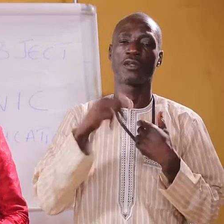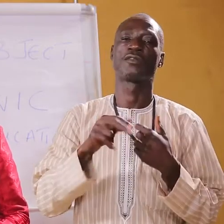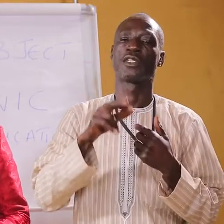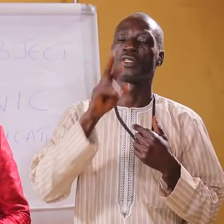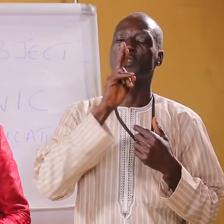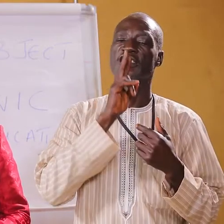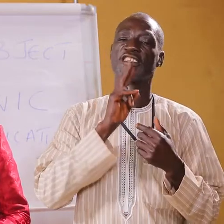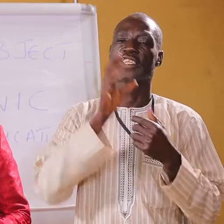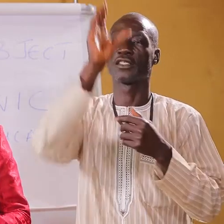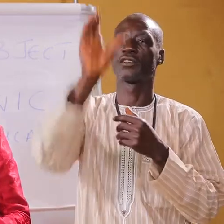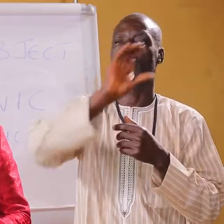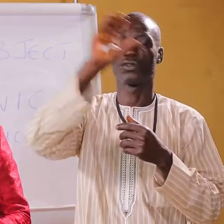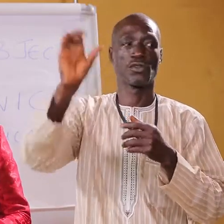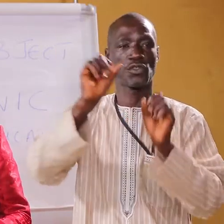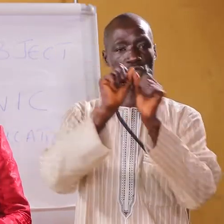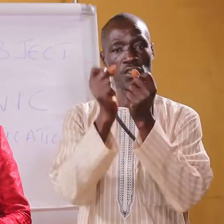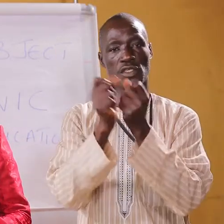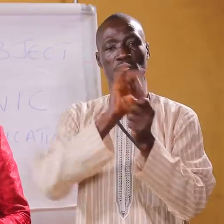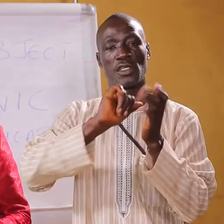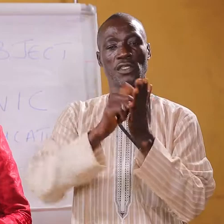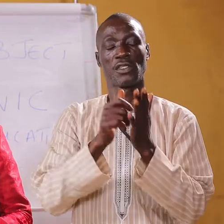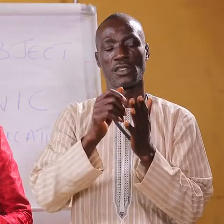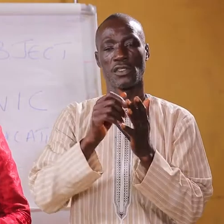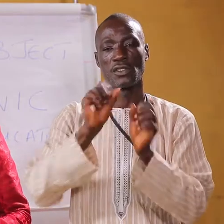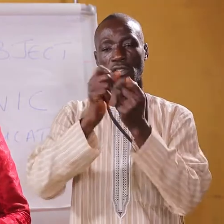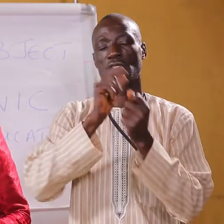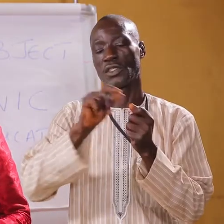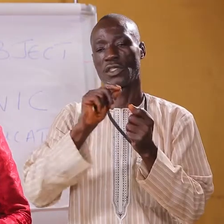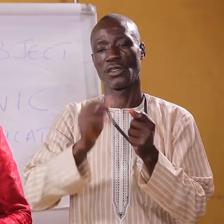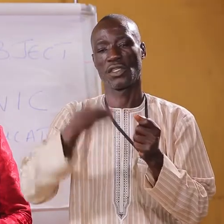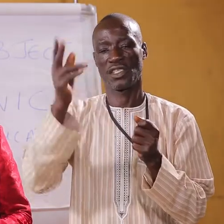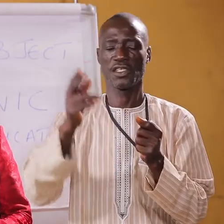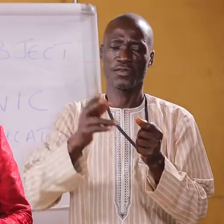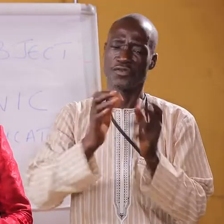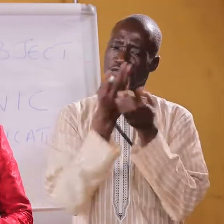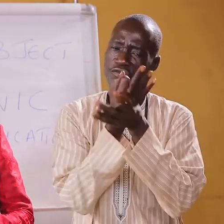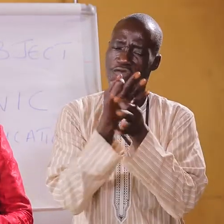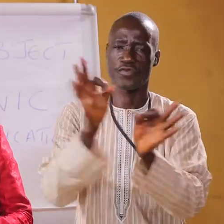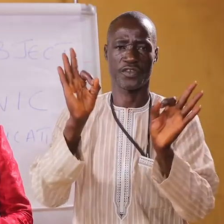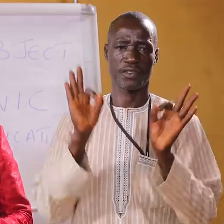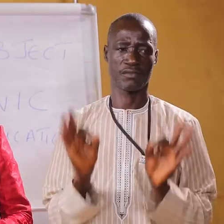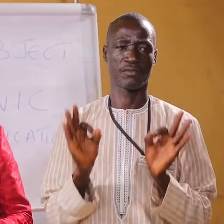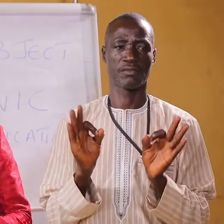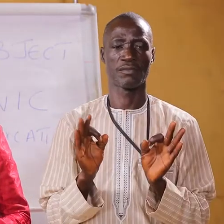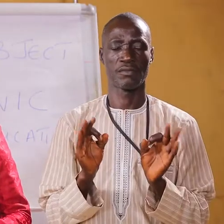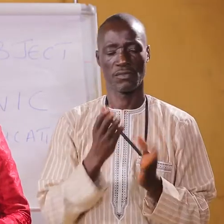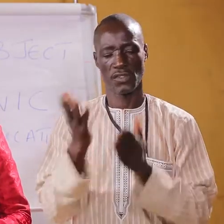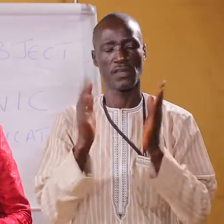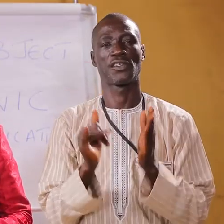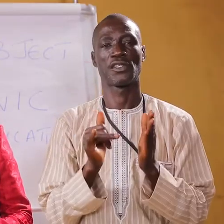Society. And this society provides voluntary services. That is, you volunteer to